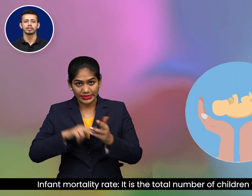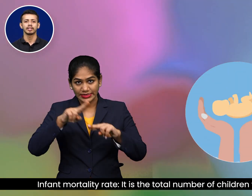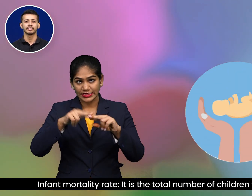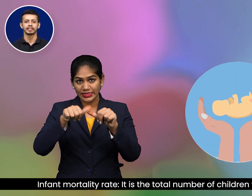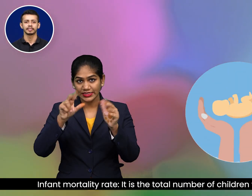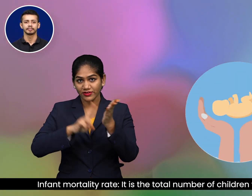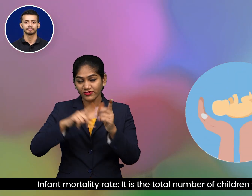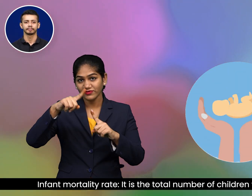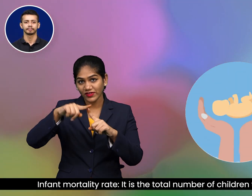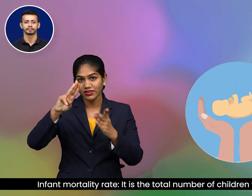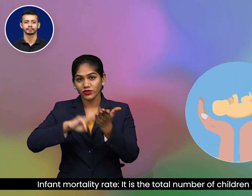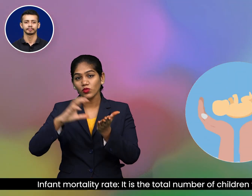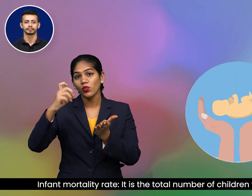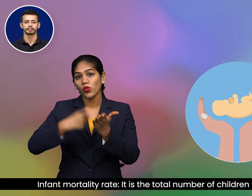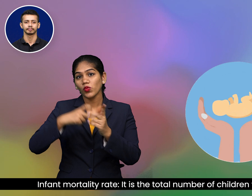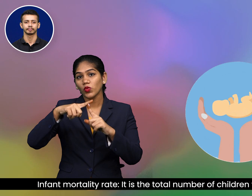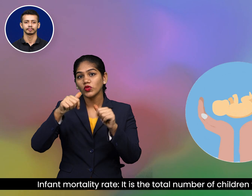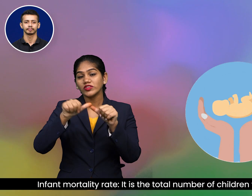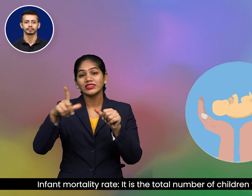Infant mortality rate.